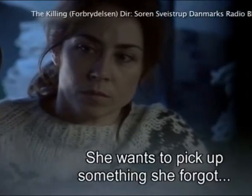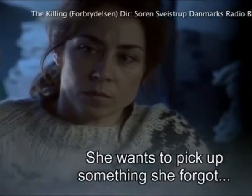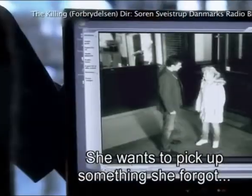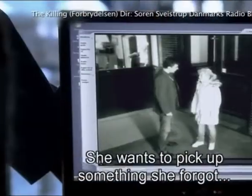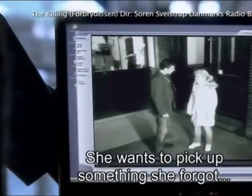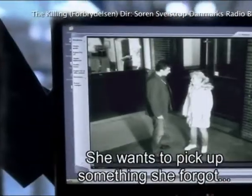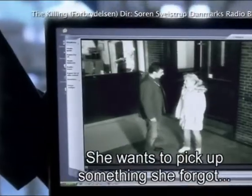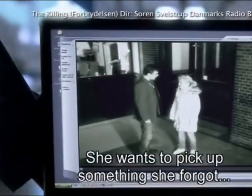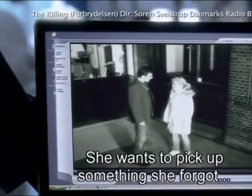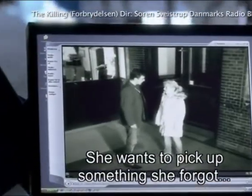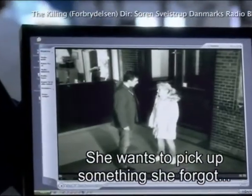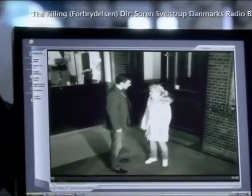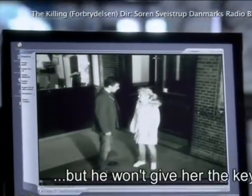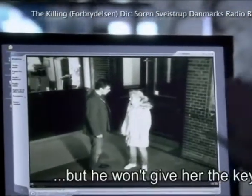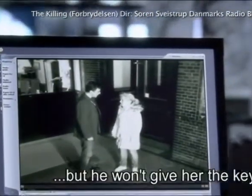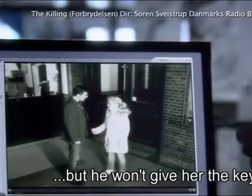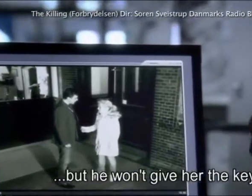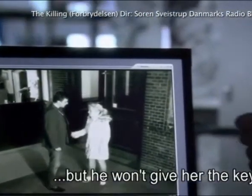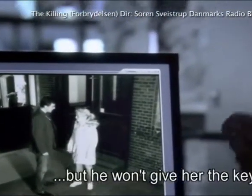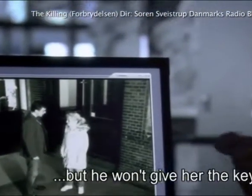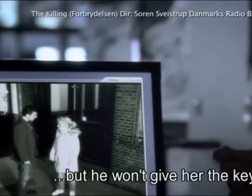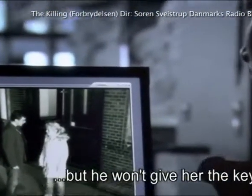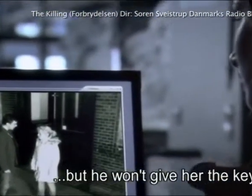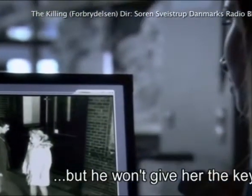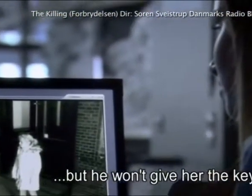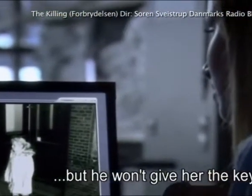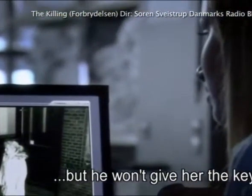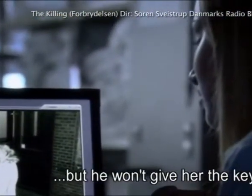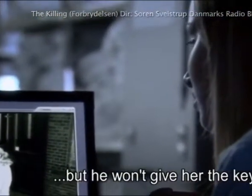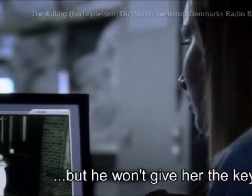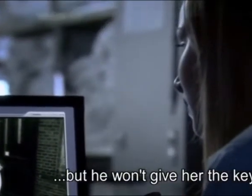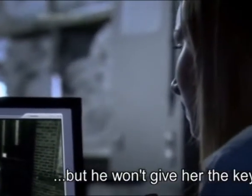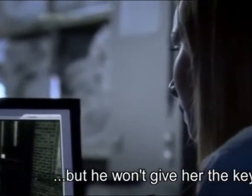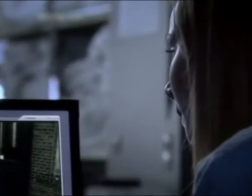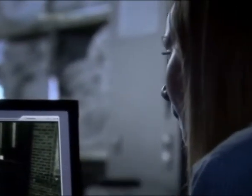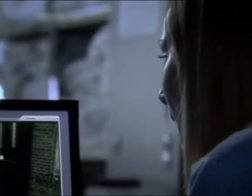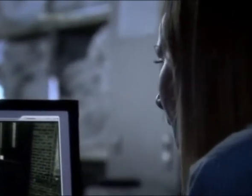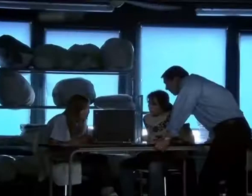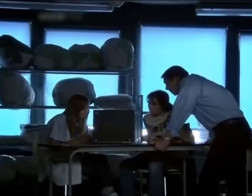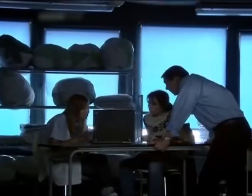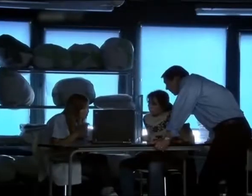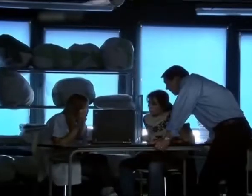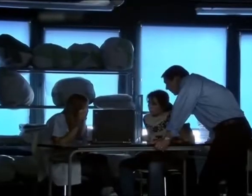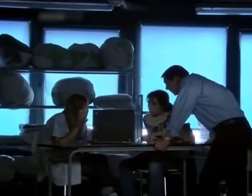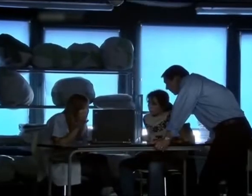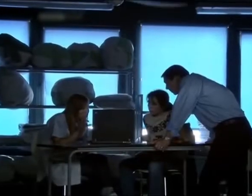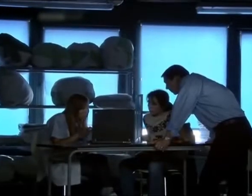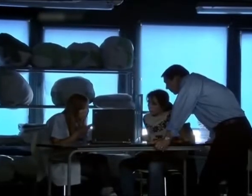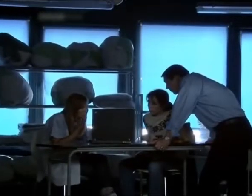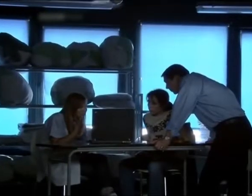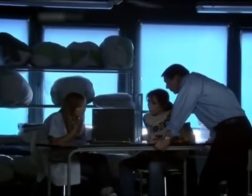Hun skal hente noget, hun har glemt. Men han vil ikke give hende nøglen alligevel.